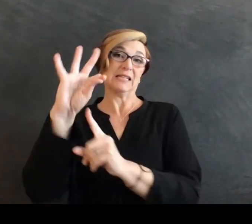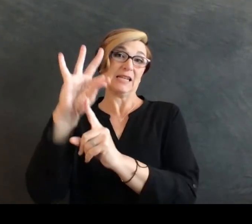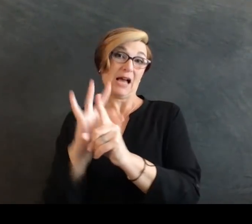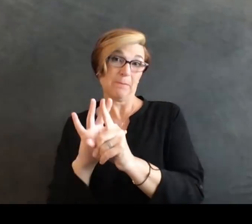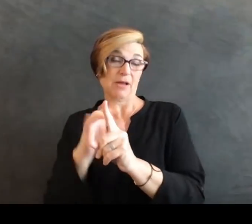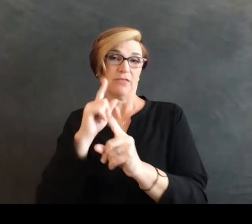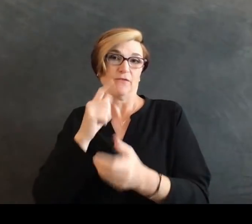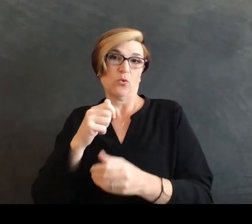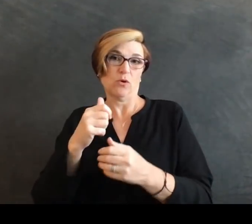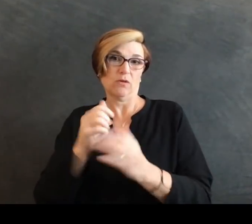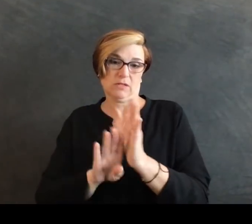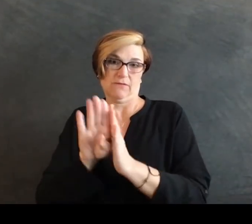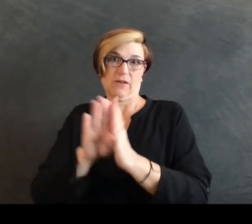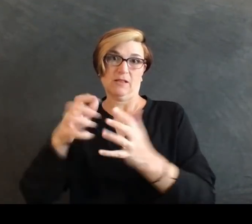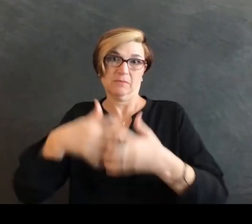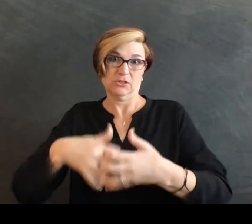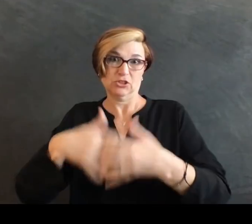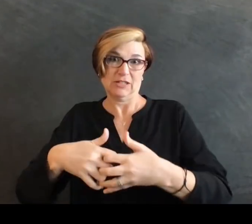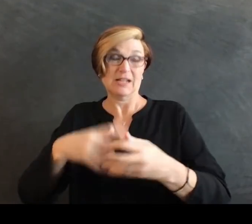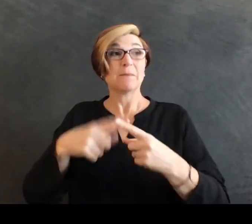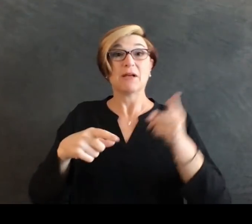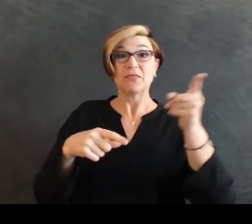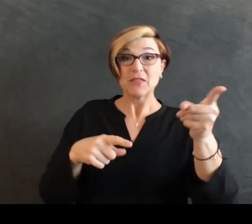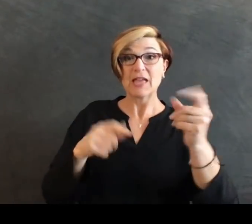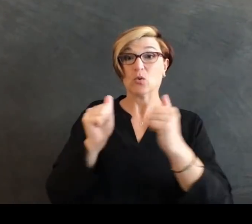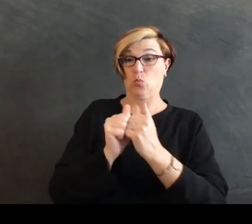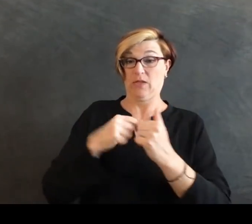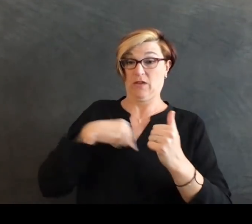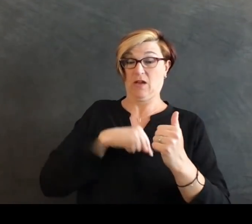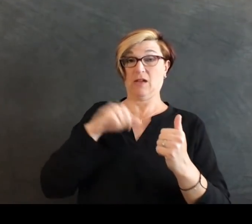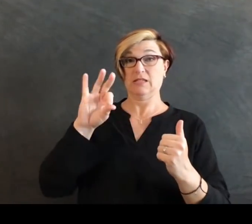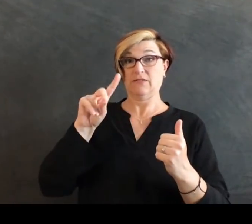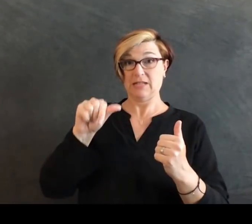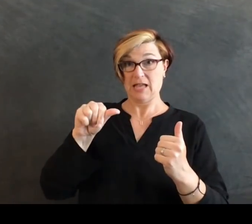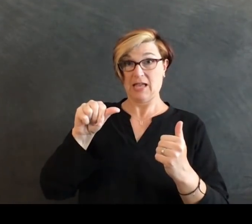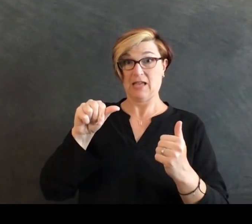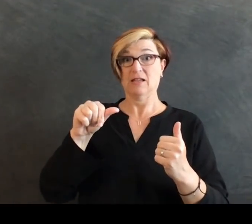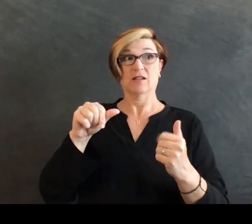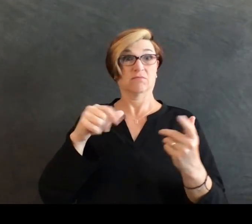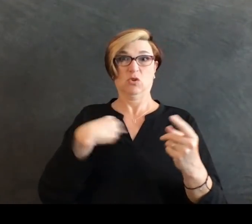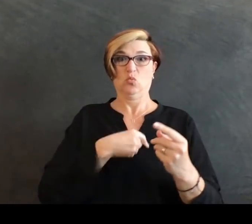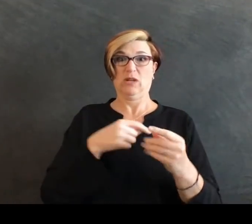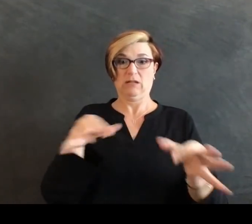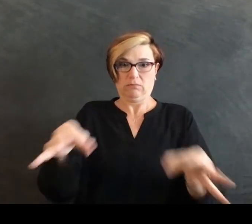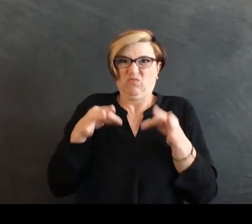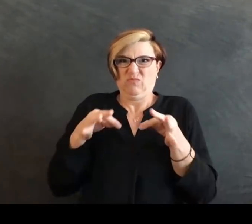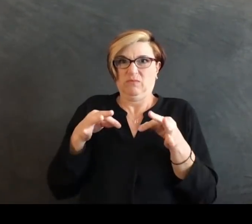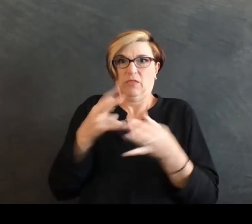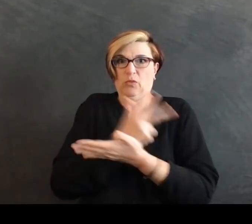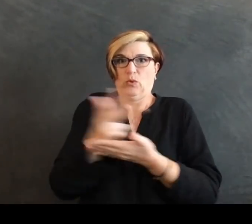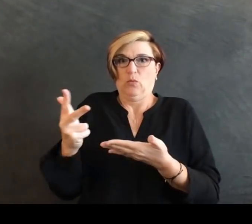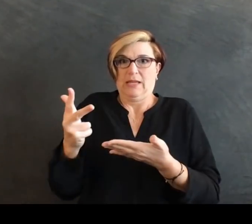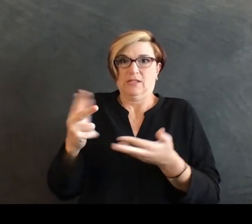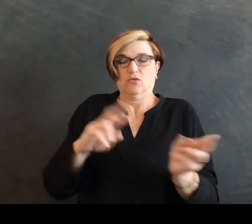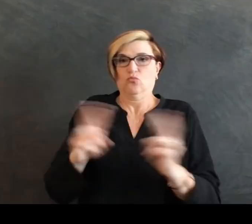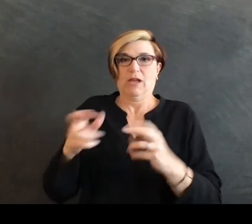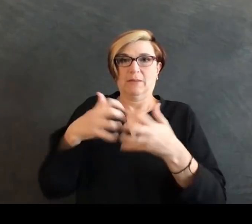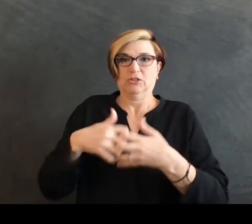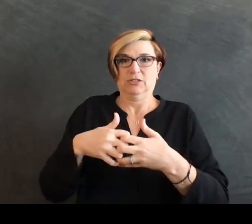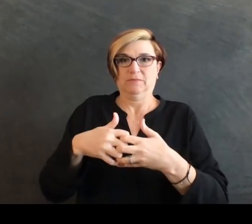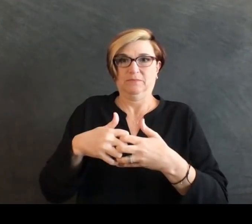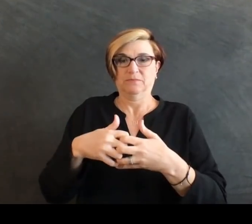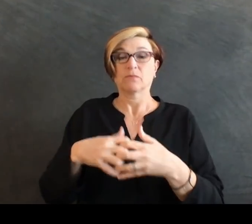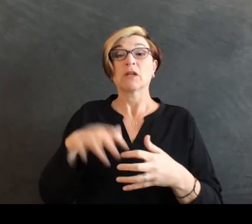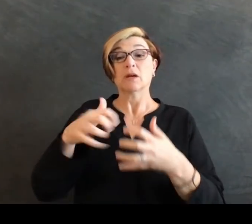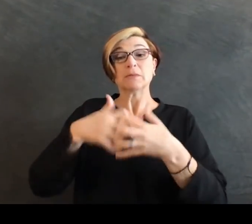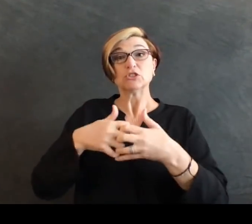in collaboration with FDA and U.S. government within weeks. Abbott has shared that they will be delivering these tests tomorrow, and then we'll be